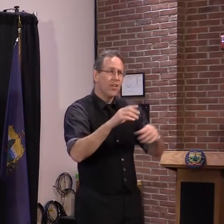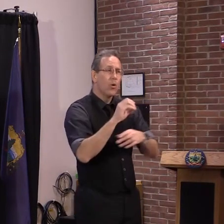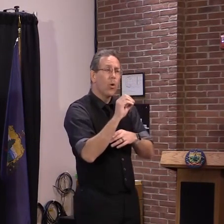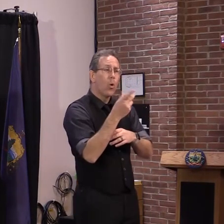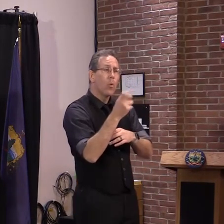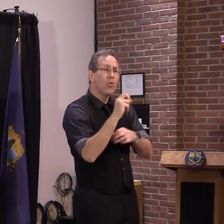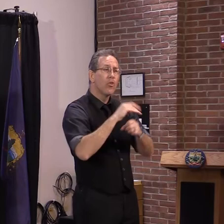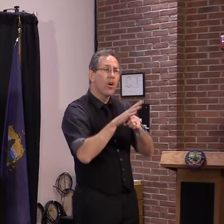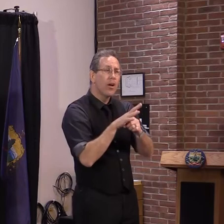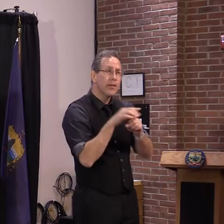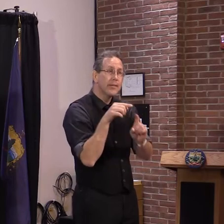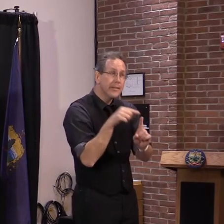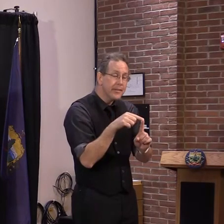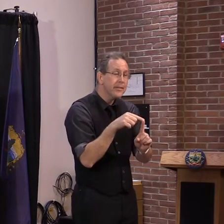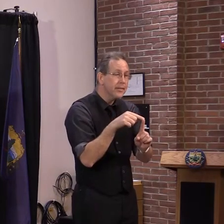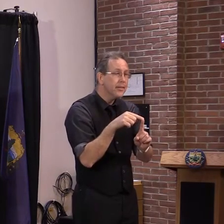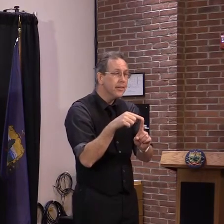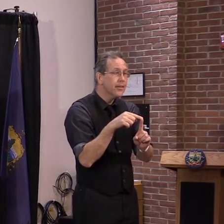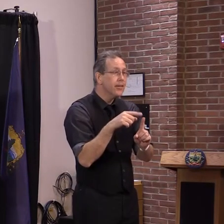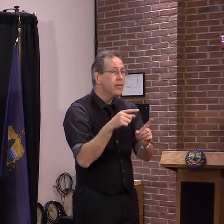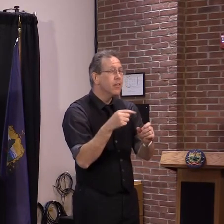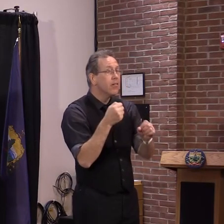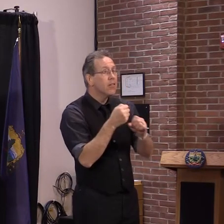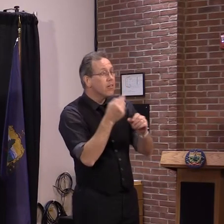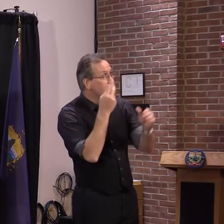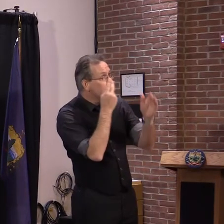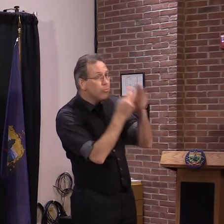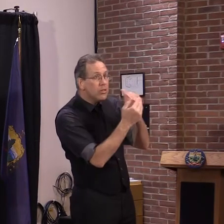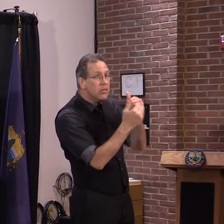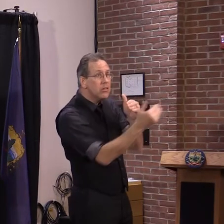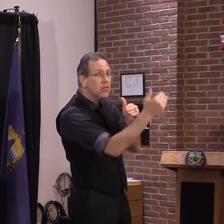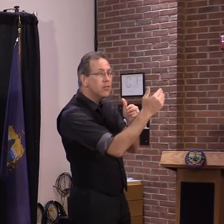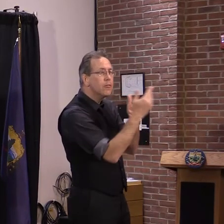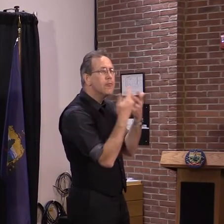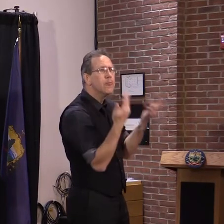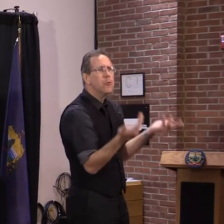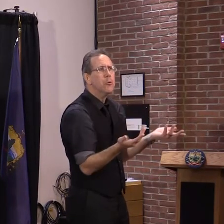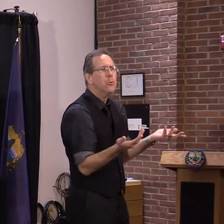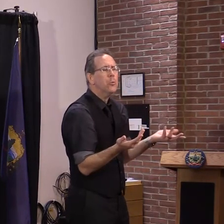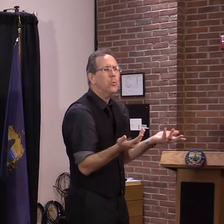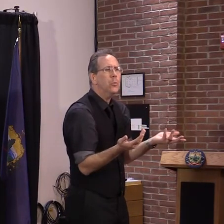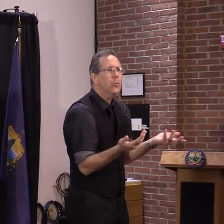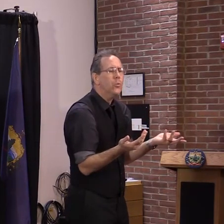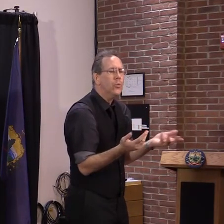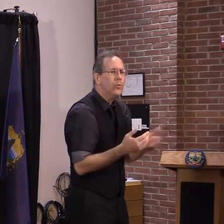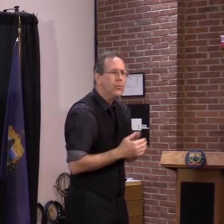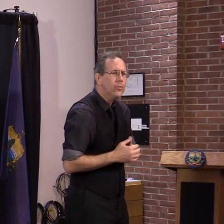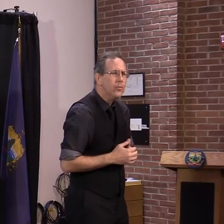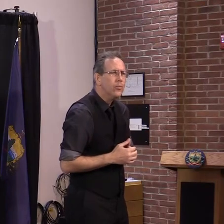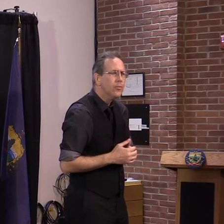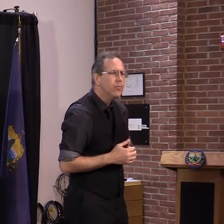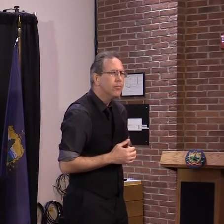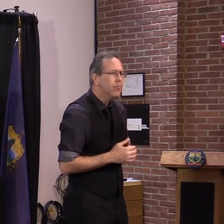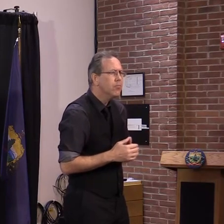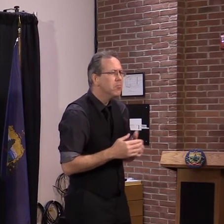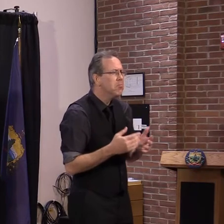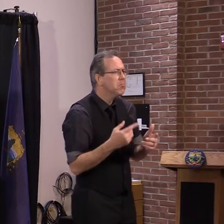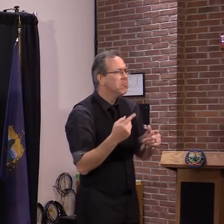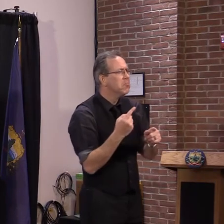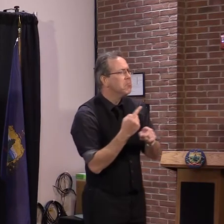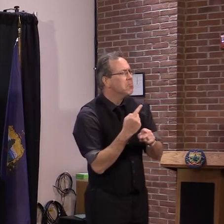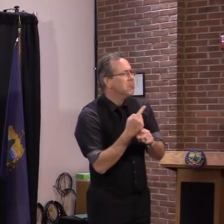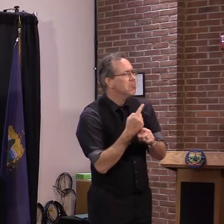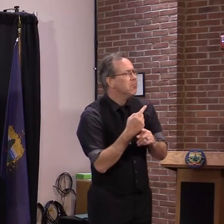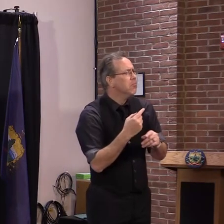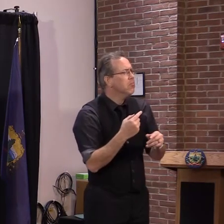its predictability, it's been incredibly consistent, both in